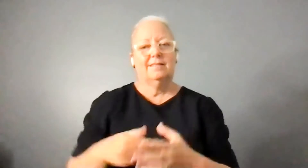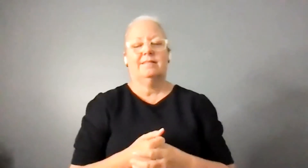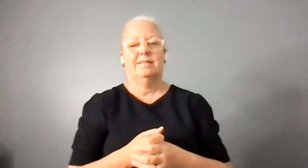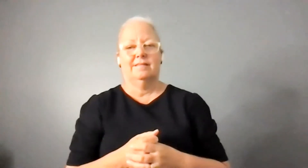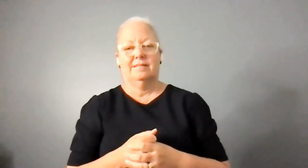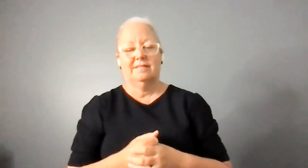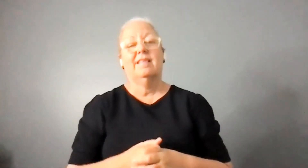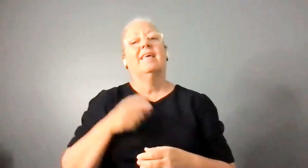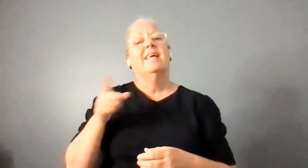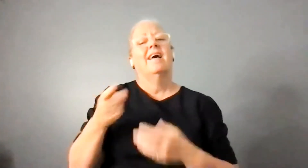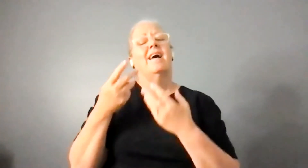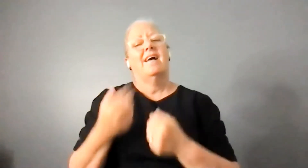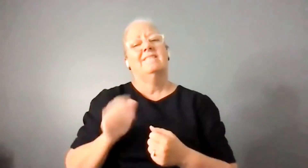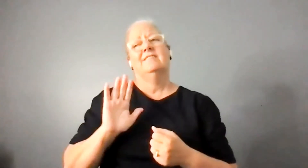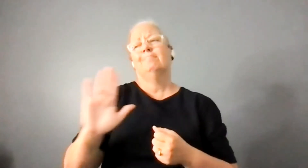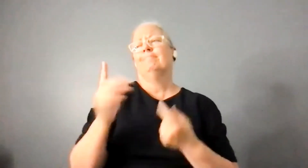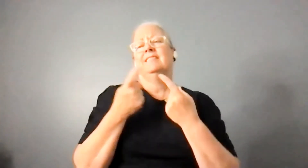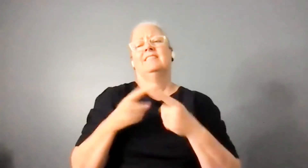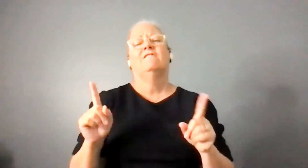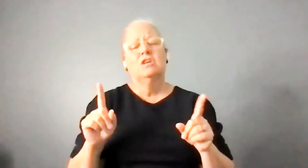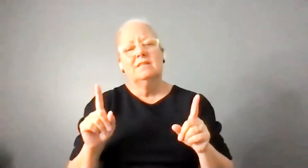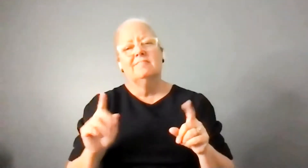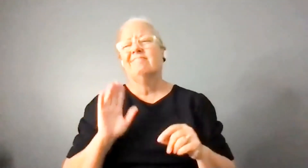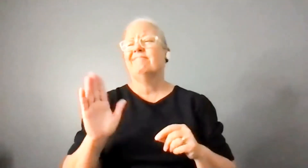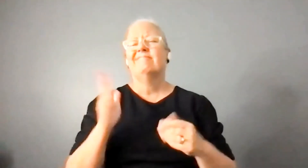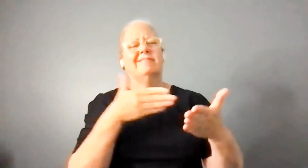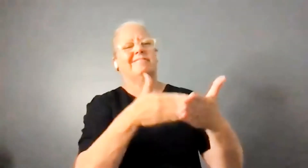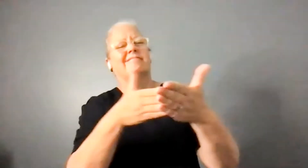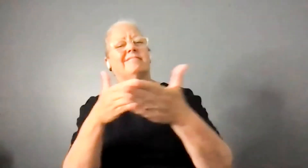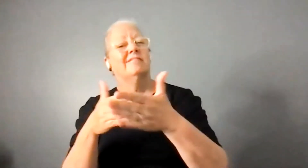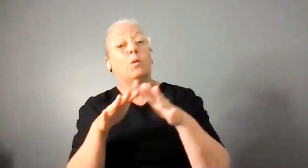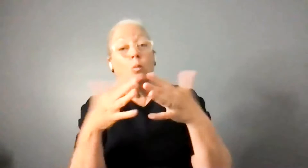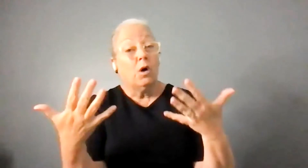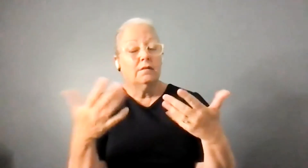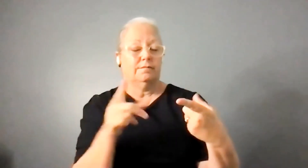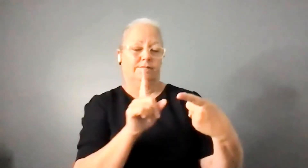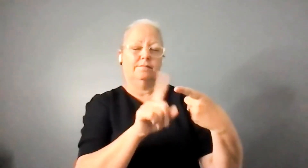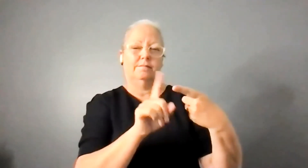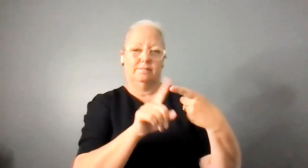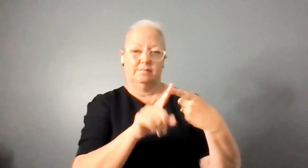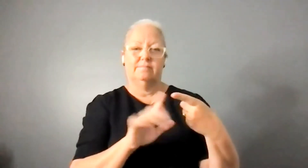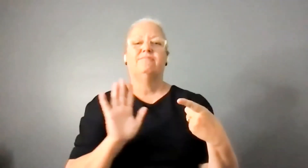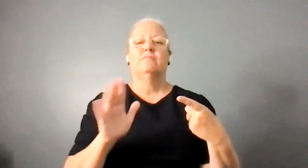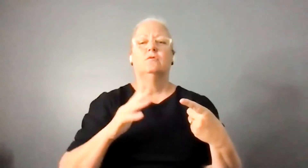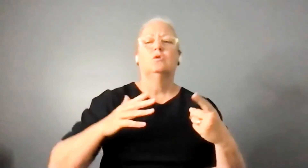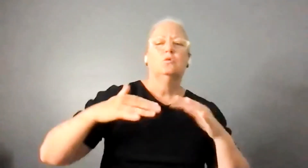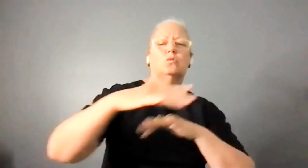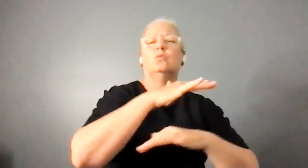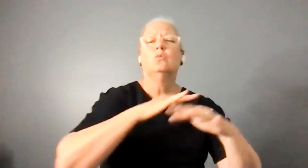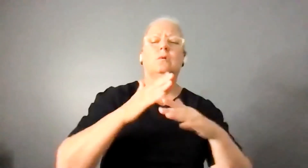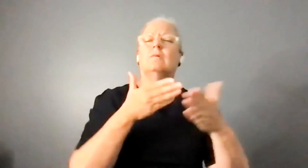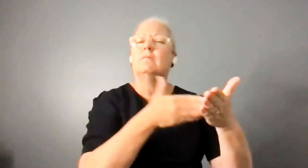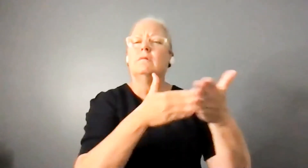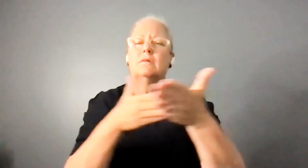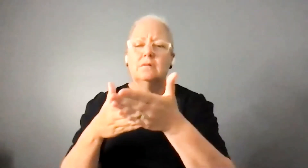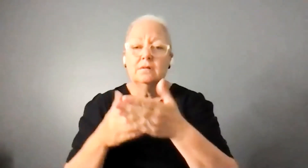barriers, such as social barriers, which for example, people with disability,